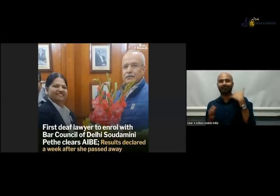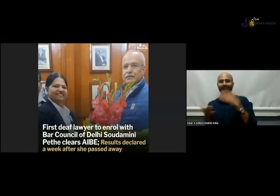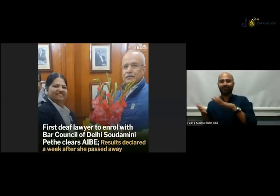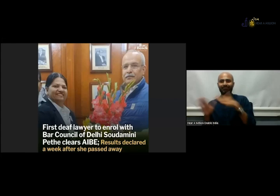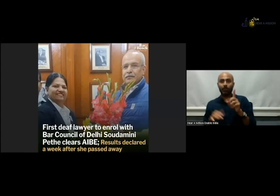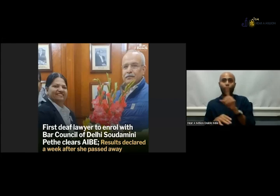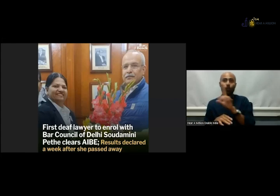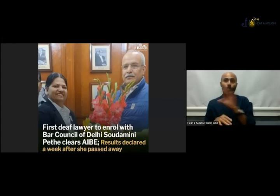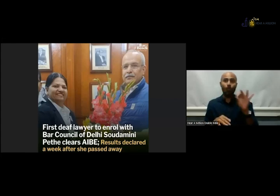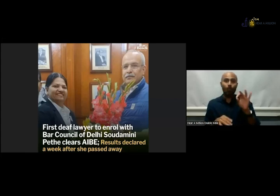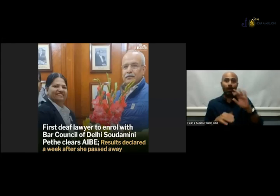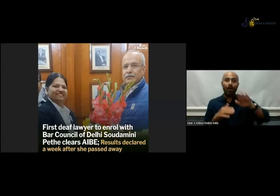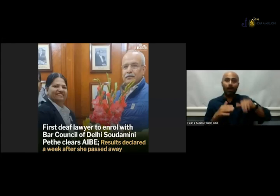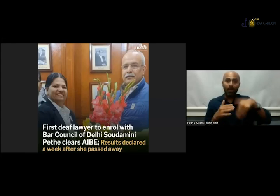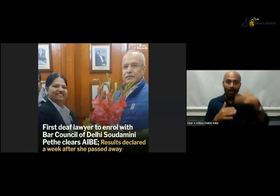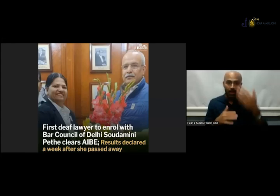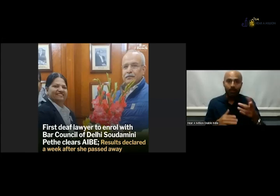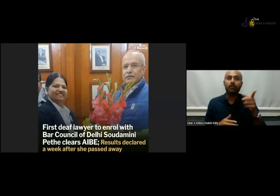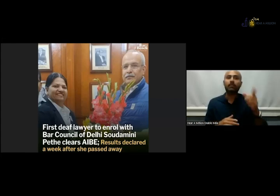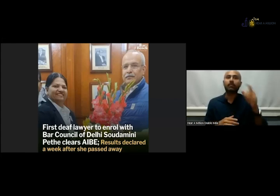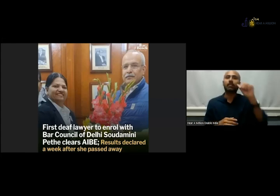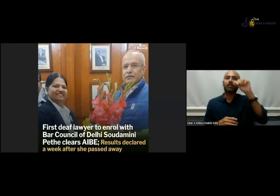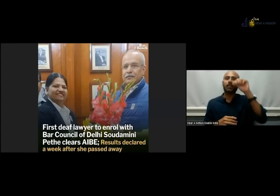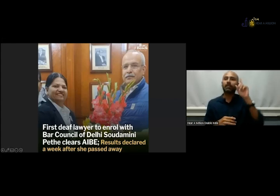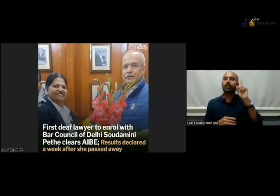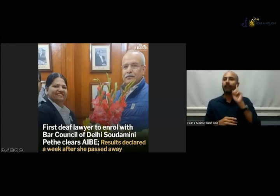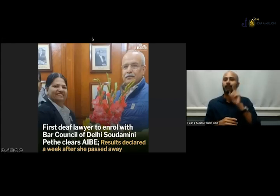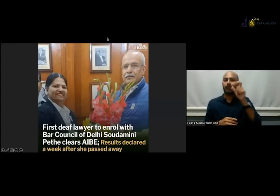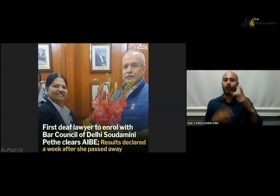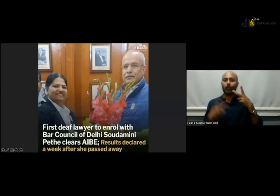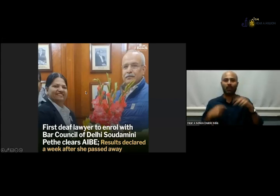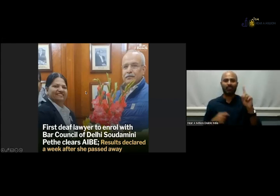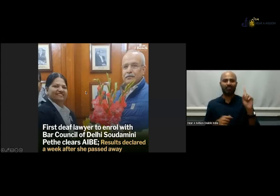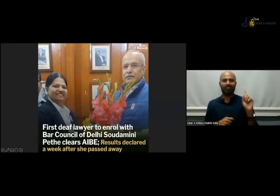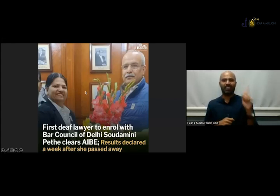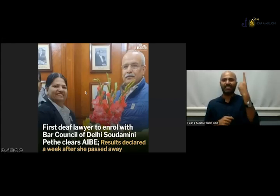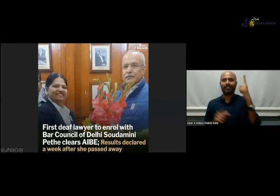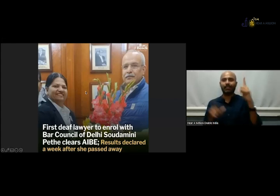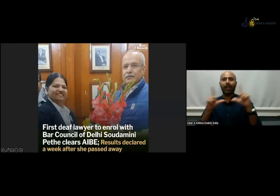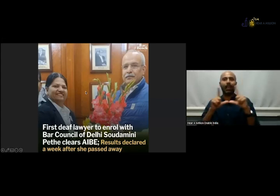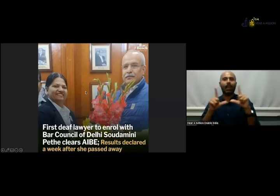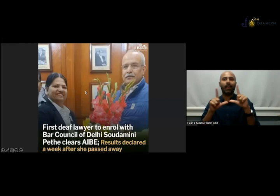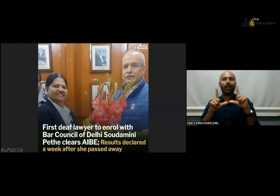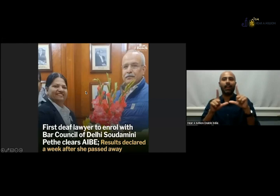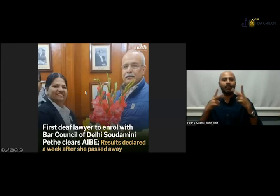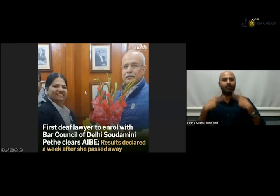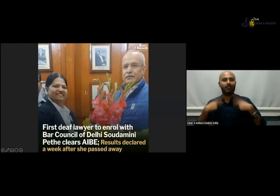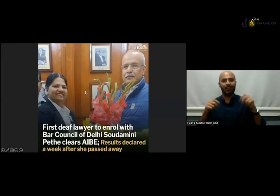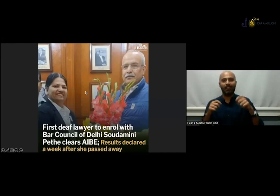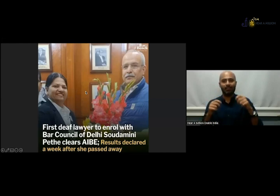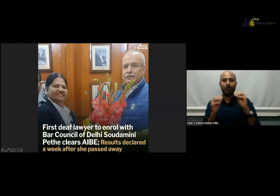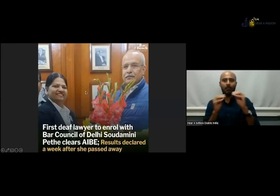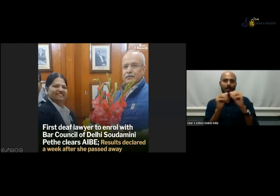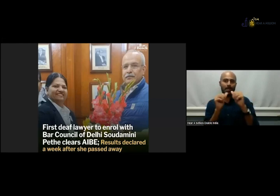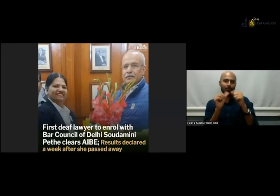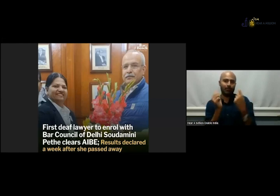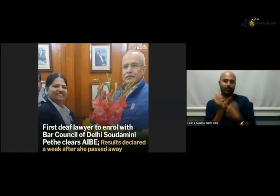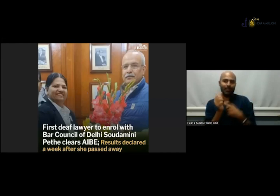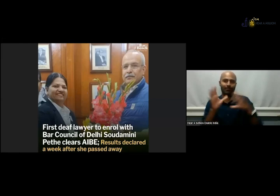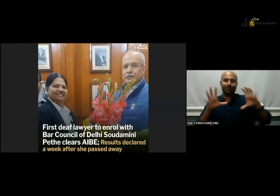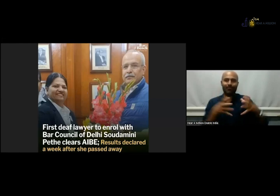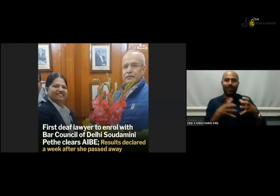so Sudamni, before she passed away, 1 week after that day, we found out